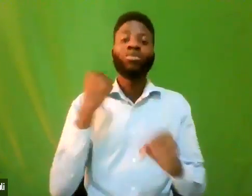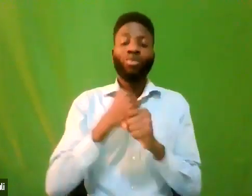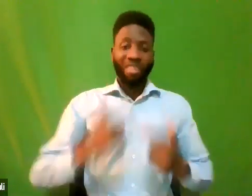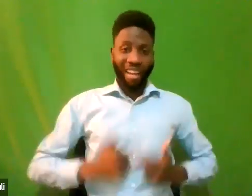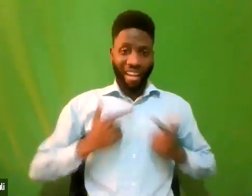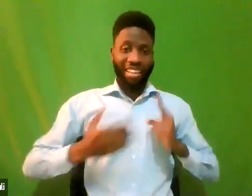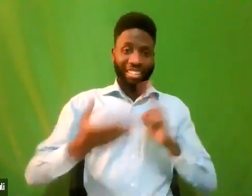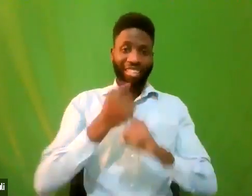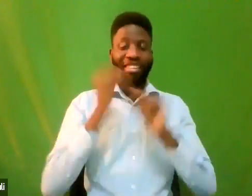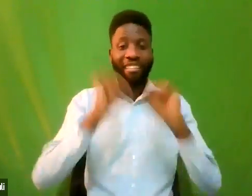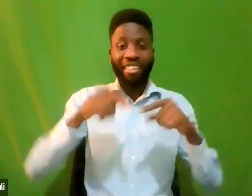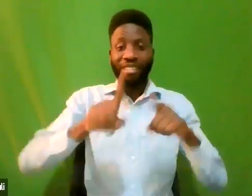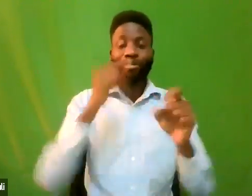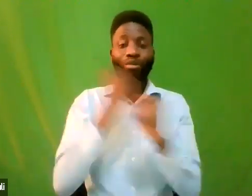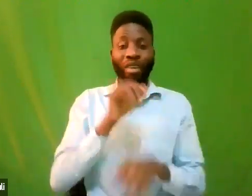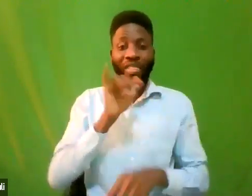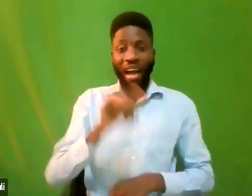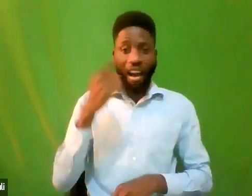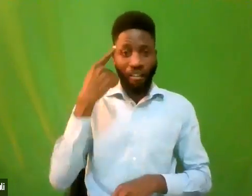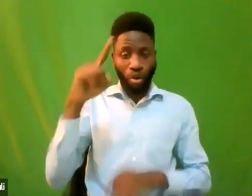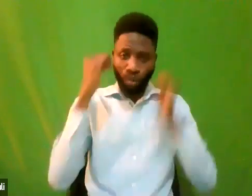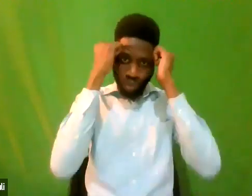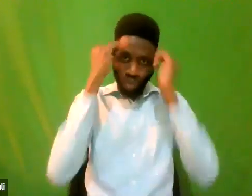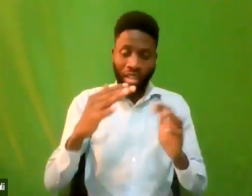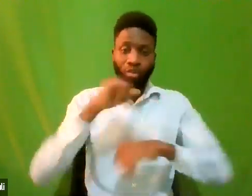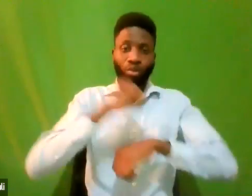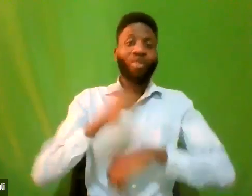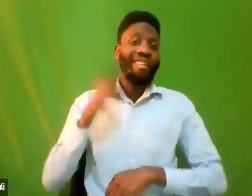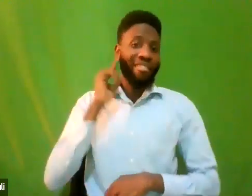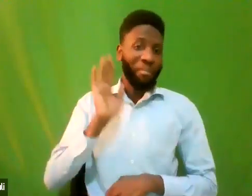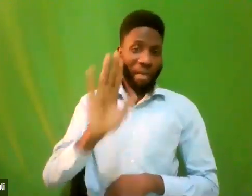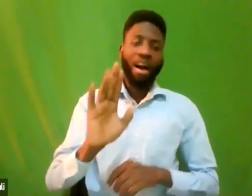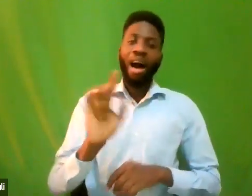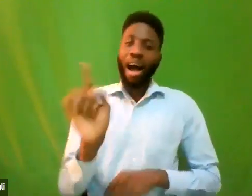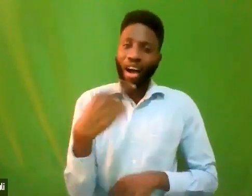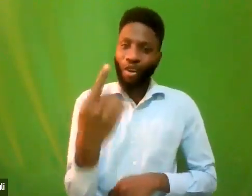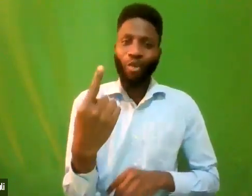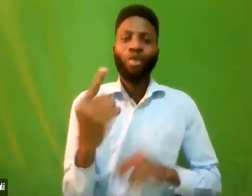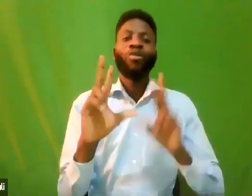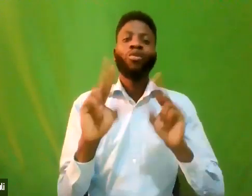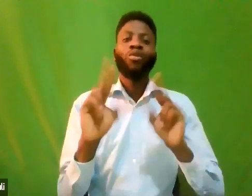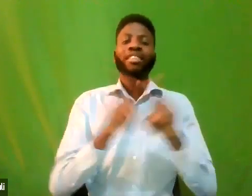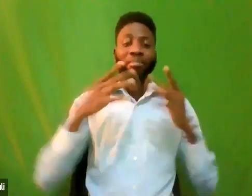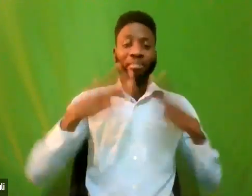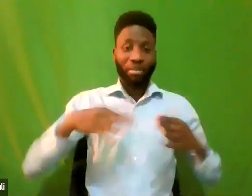not just for the students in the School for the Deaf, but also for the people who have listened to you here today, that you have inspired